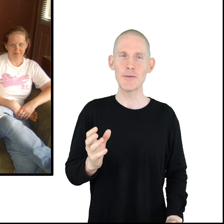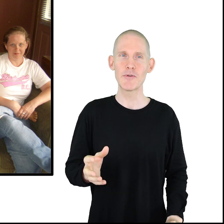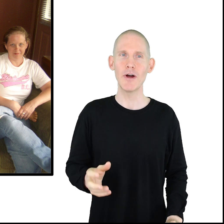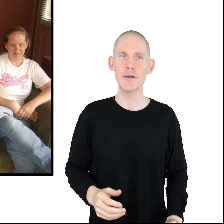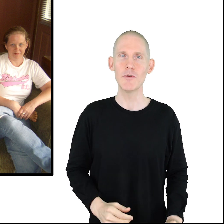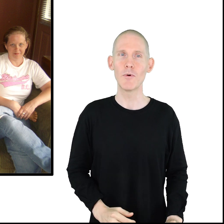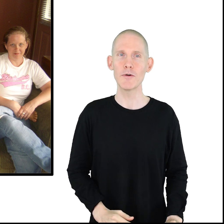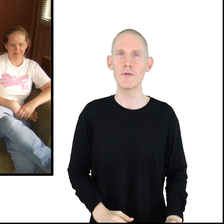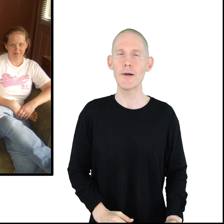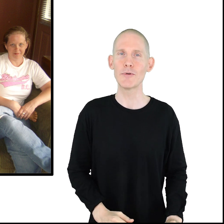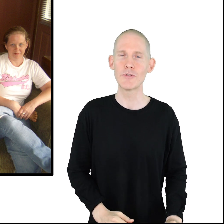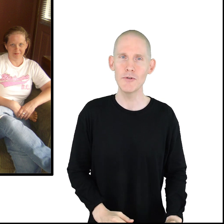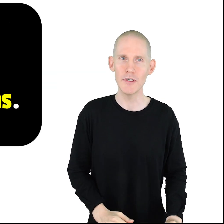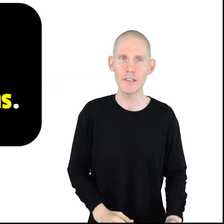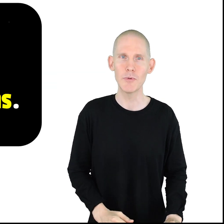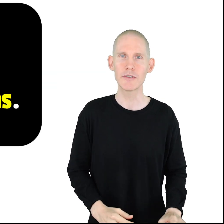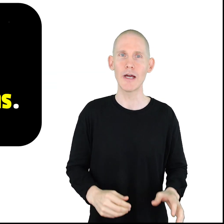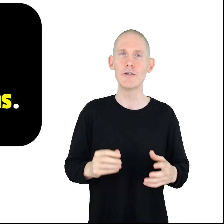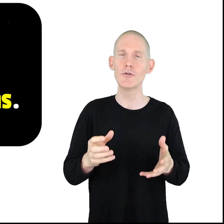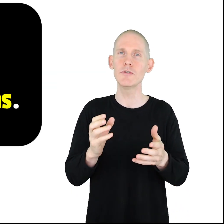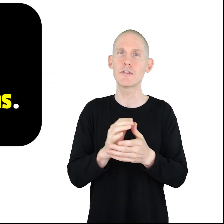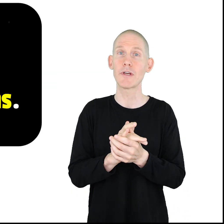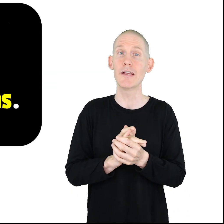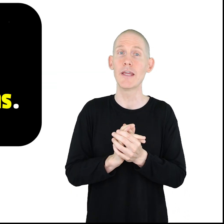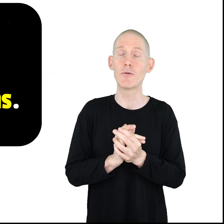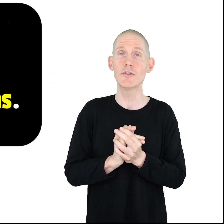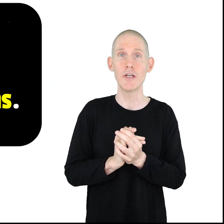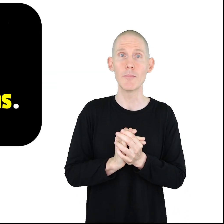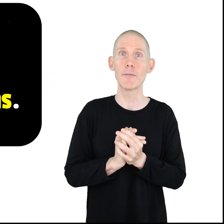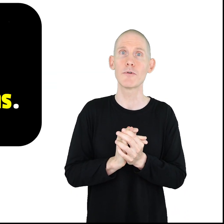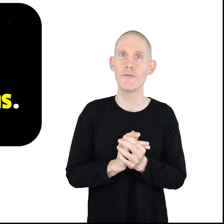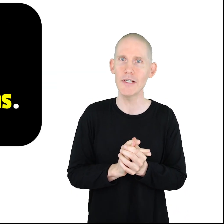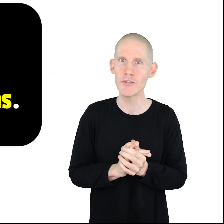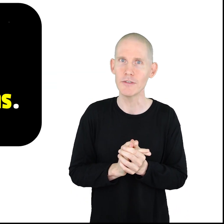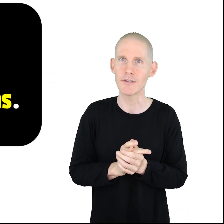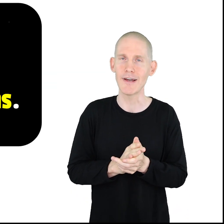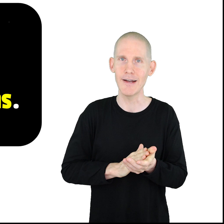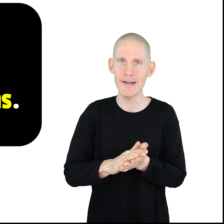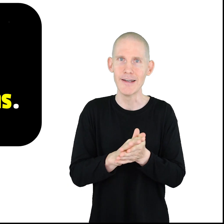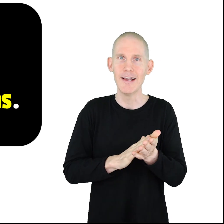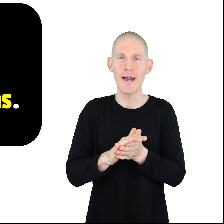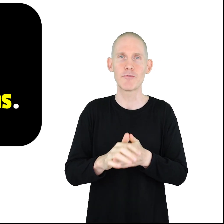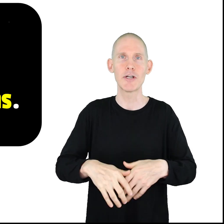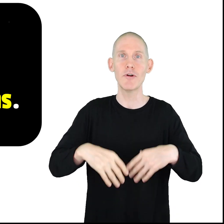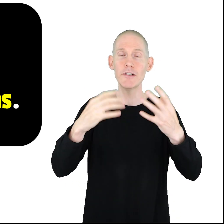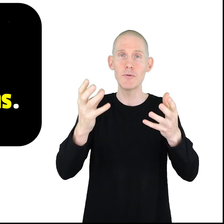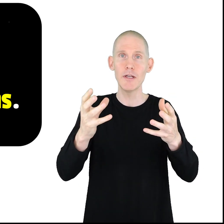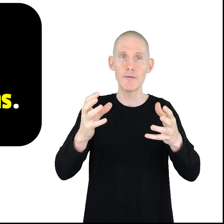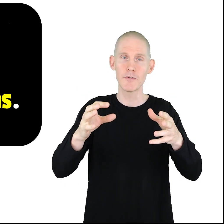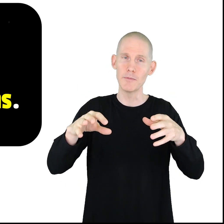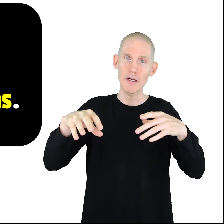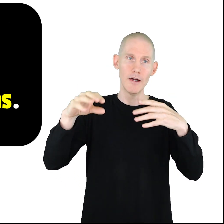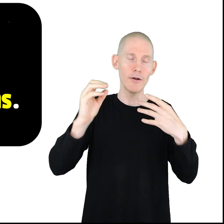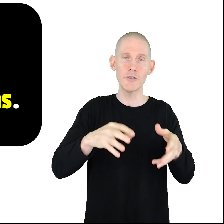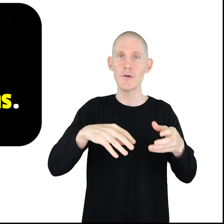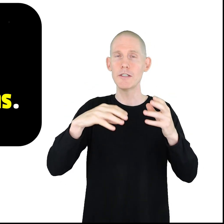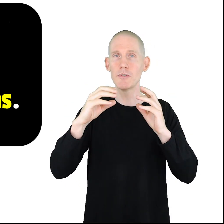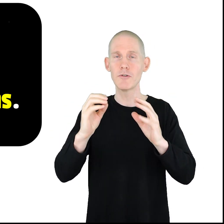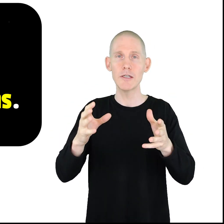provided me wonderful opportunities because I used sign language in my professions. Aha. After I graduated from undergraduate, graduate